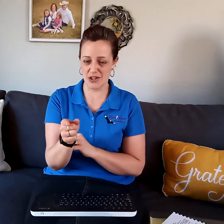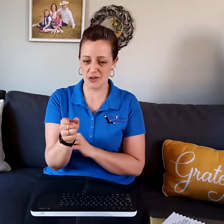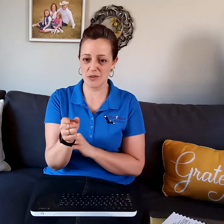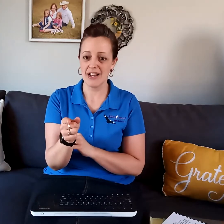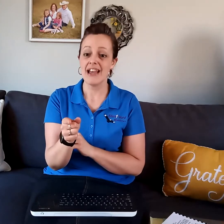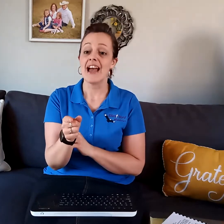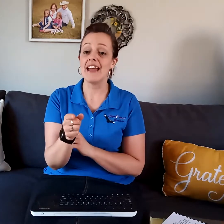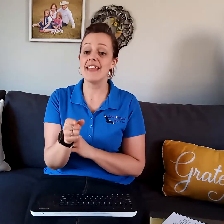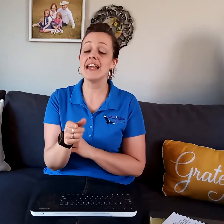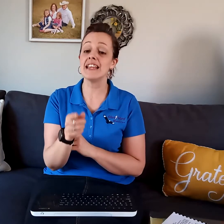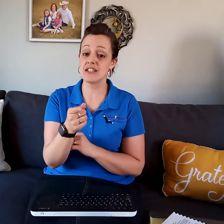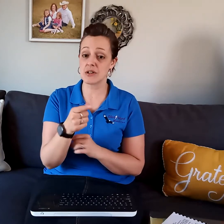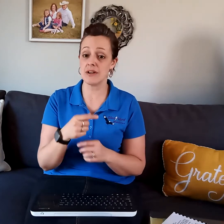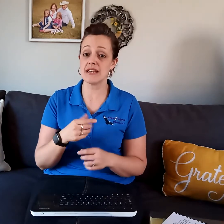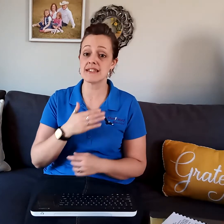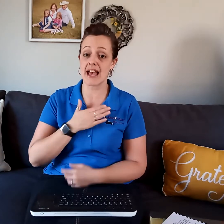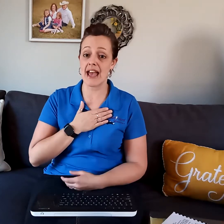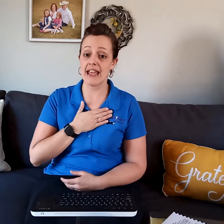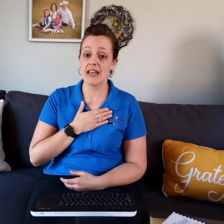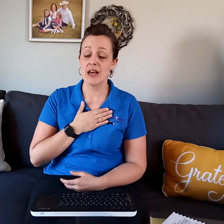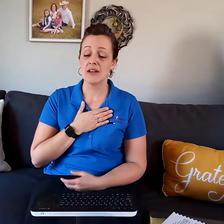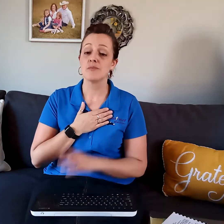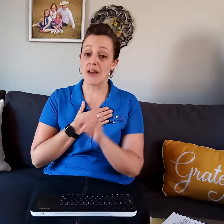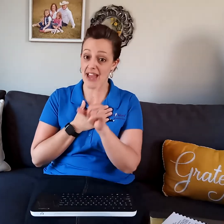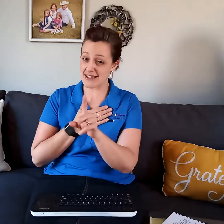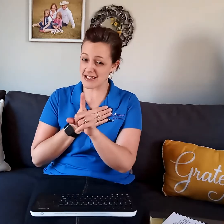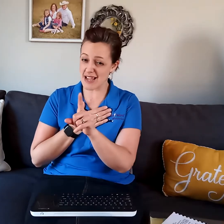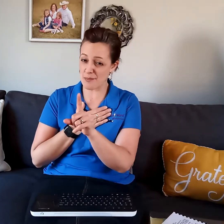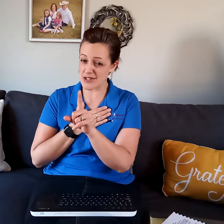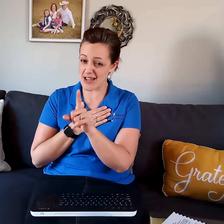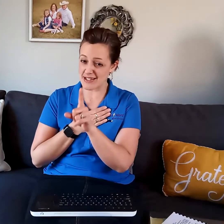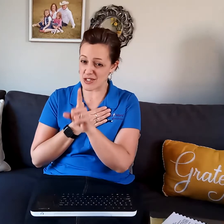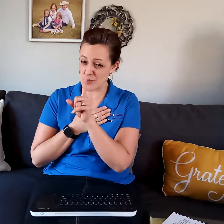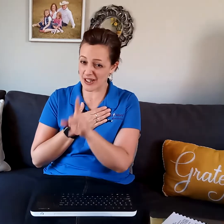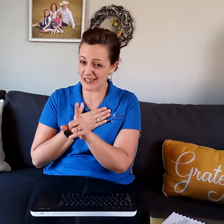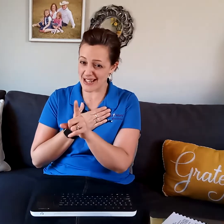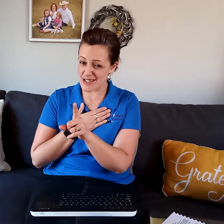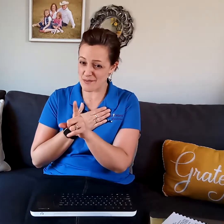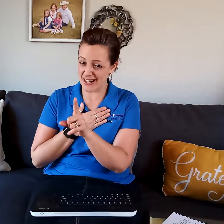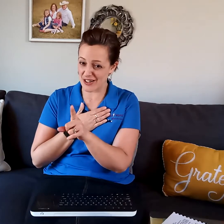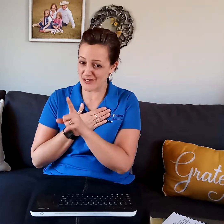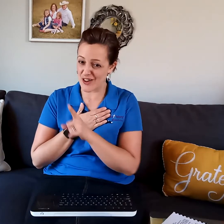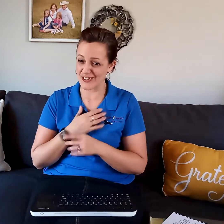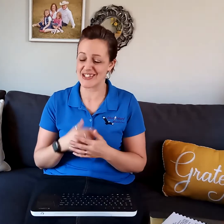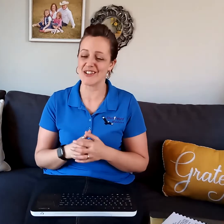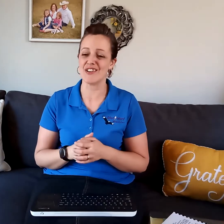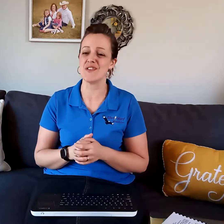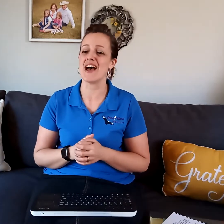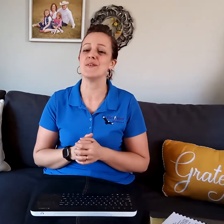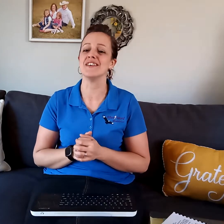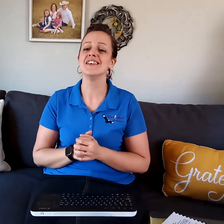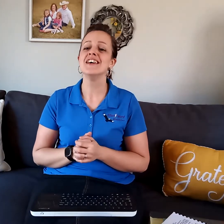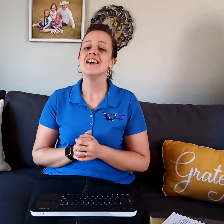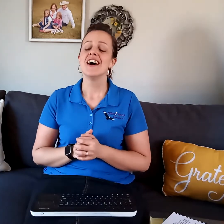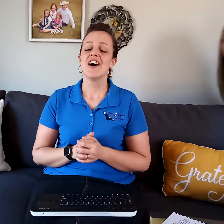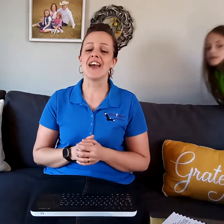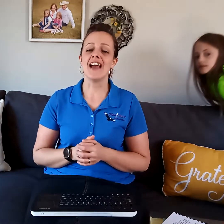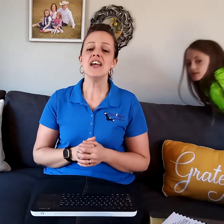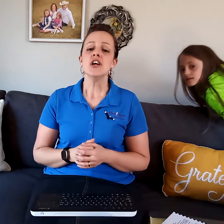you, and then he's going to say, but that's a separate sentence, so we're going to let somebody else volunteer to do that one. Okay?